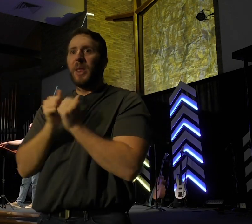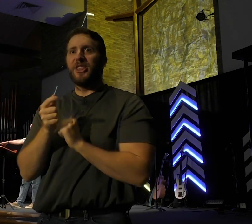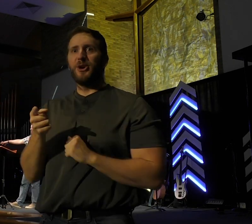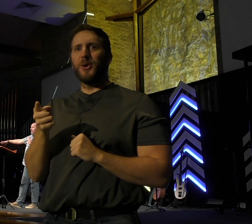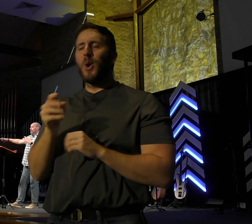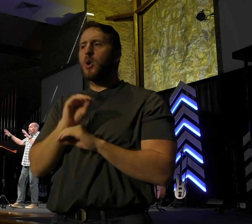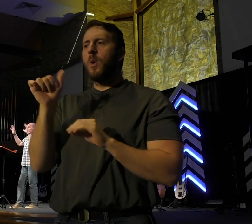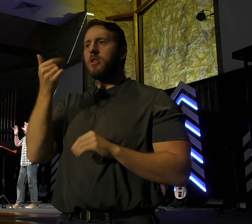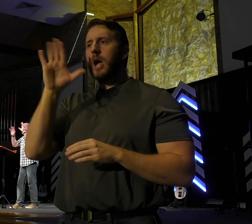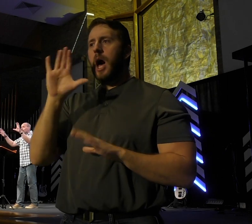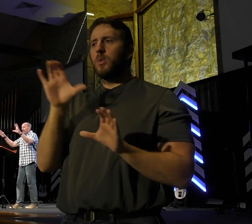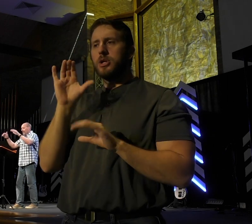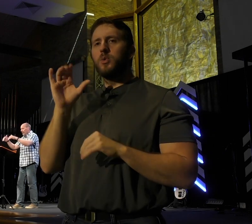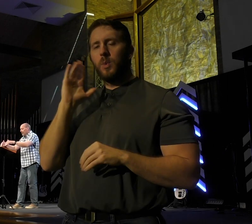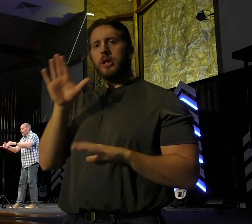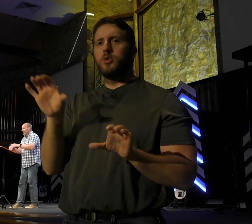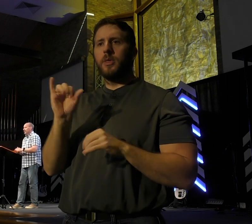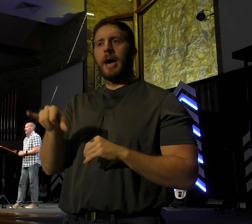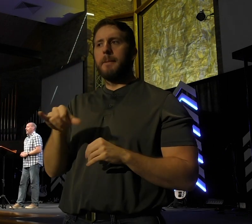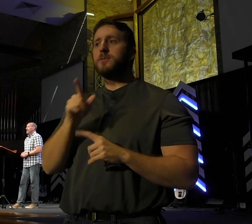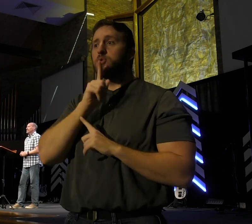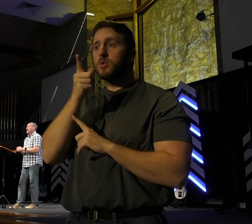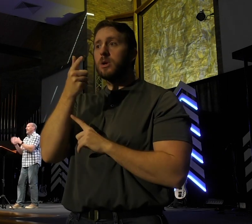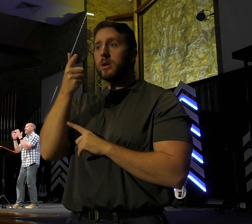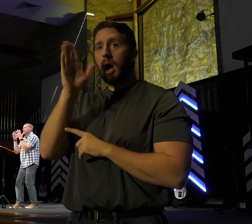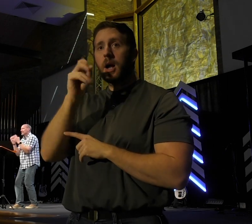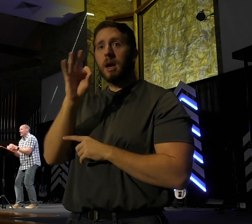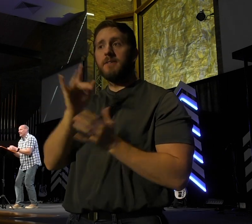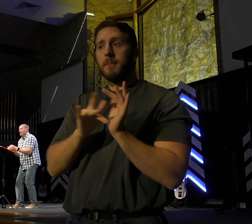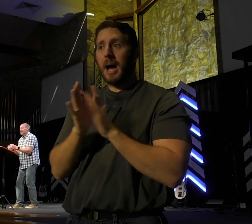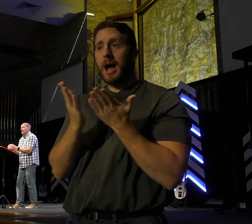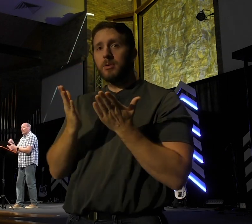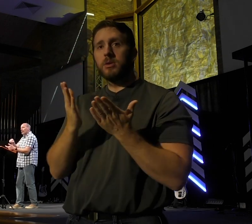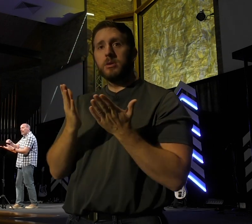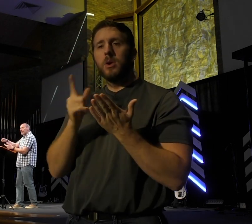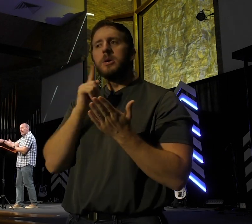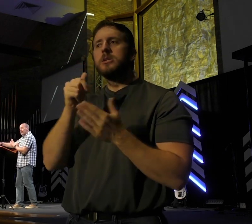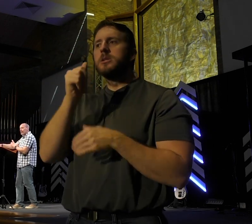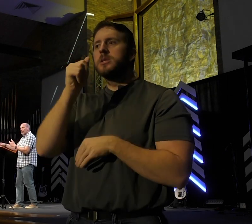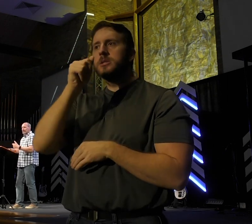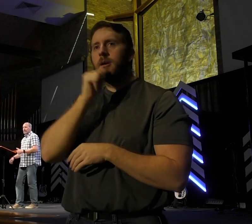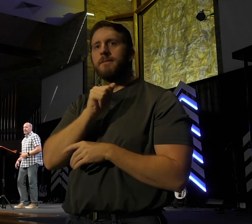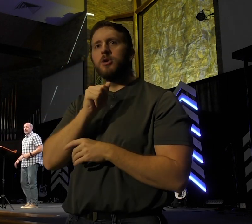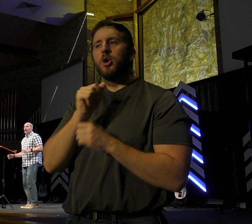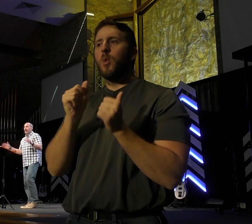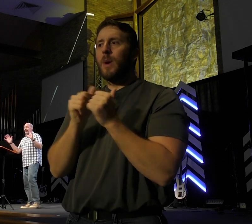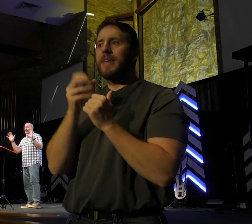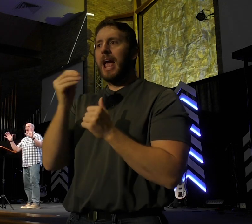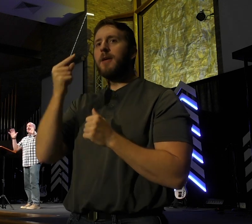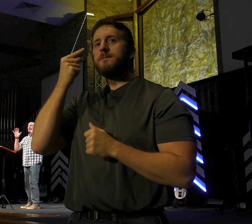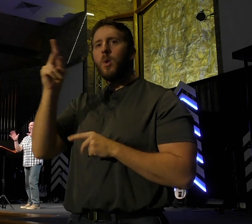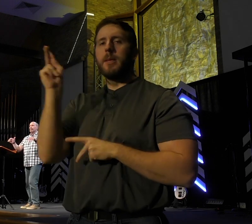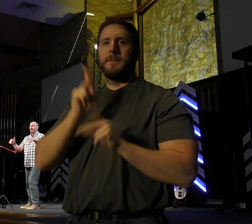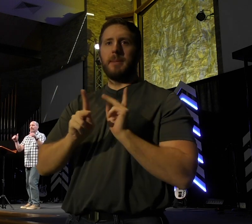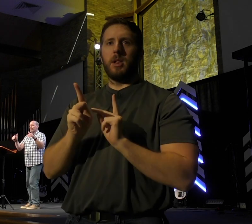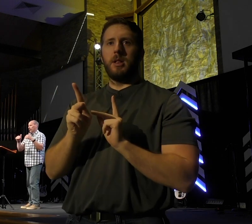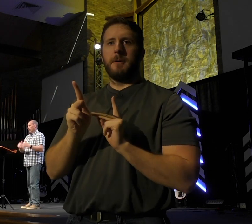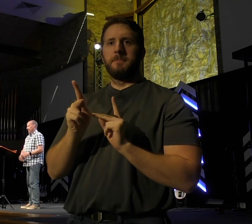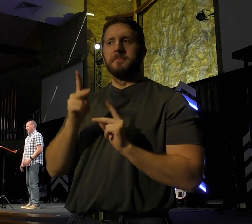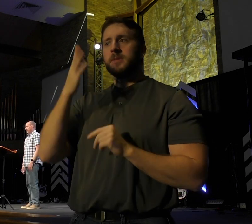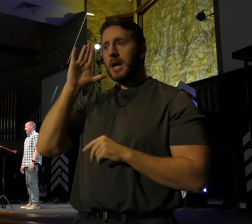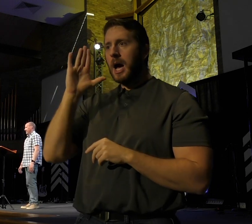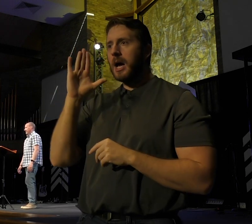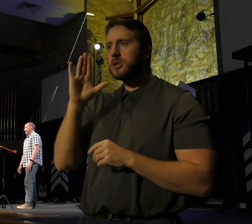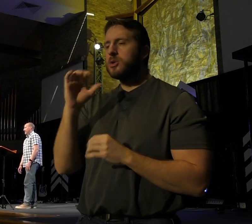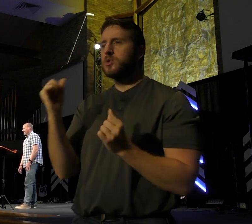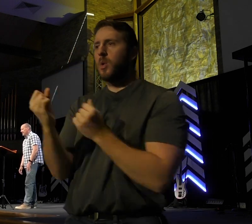that. The true God of the Bible is the God who suffers with and for his people. For God so loved the